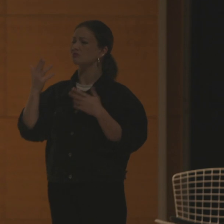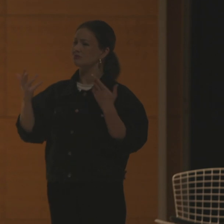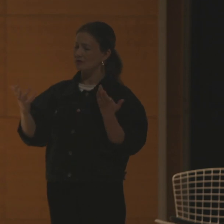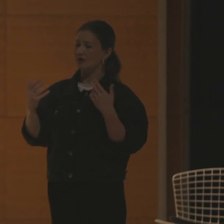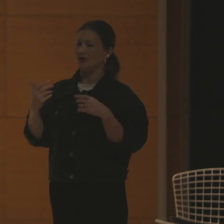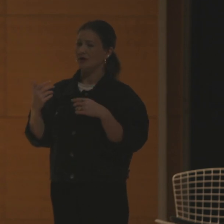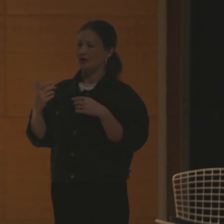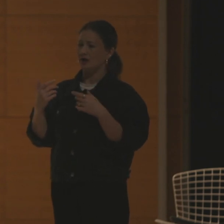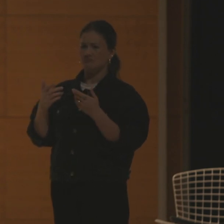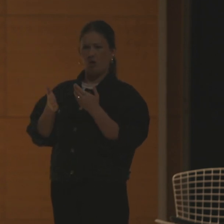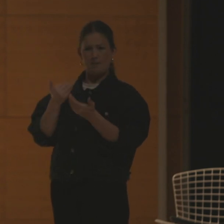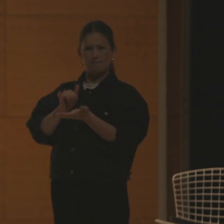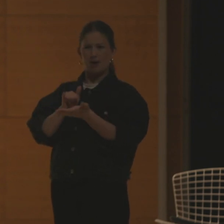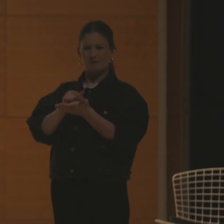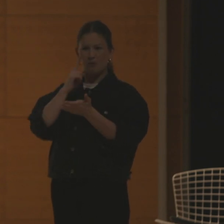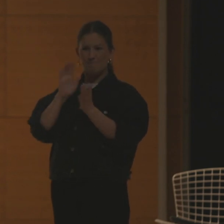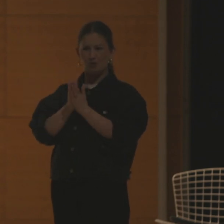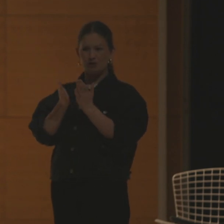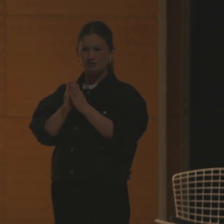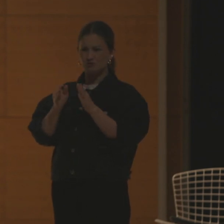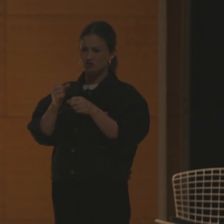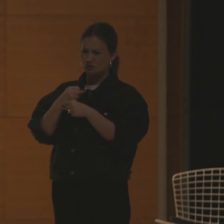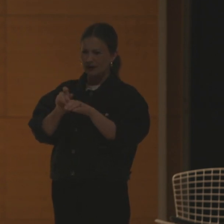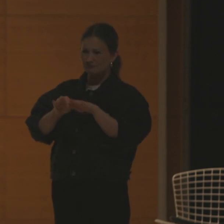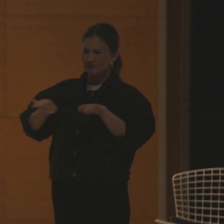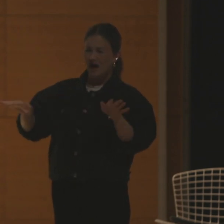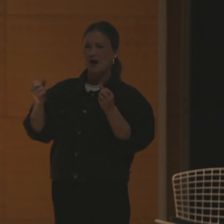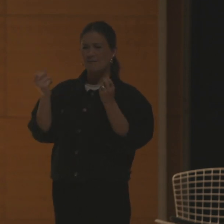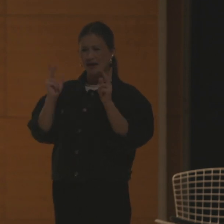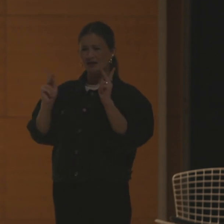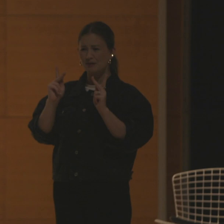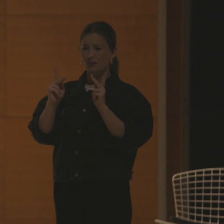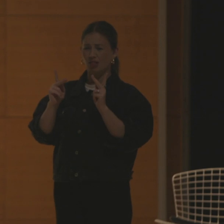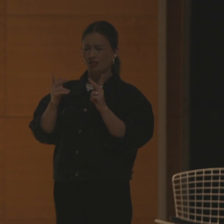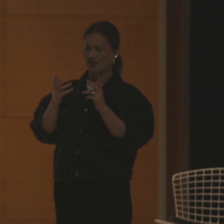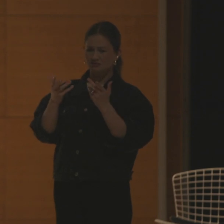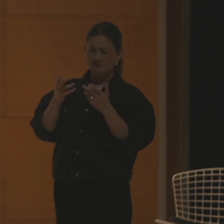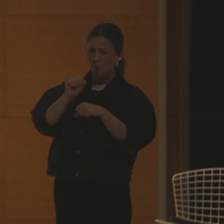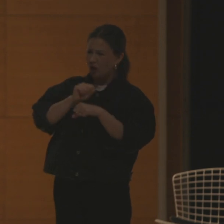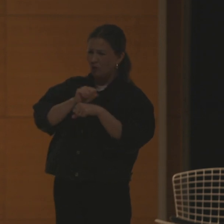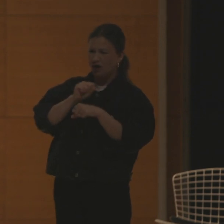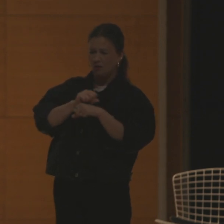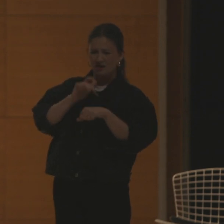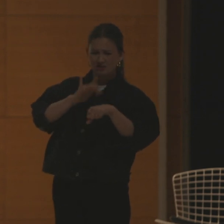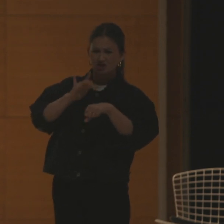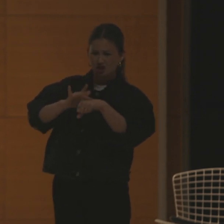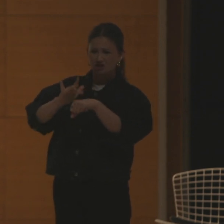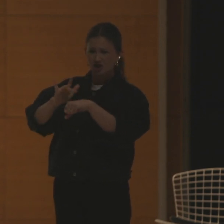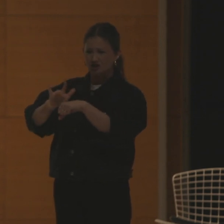to exist at all. How many people have to touch it and coax it to life, how many years it takes, how delusional you have to